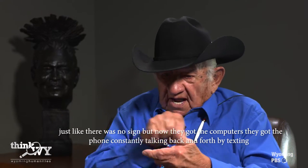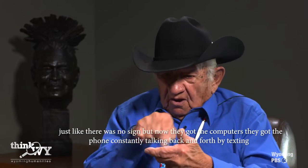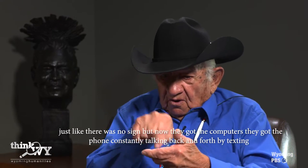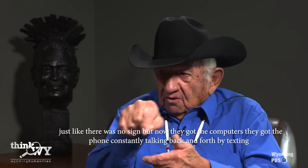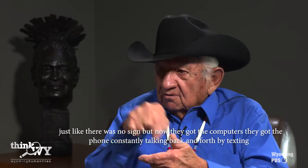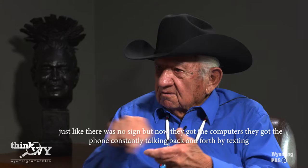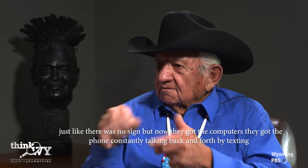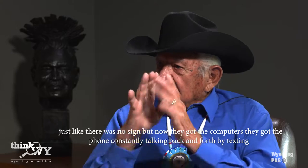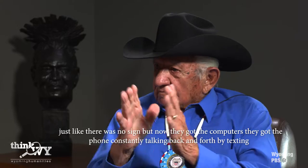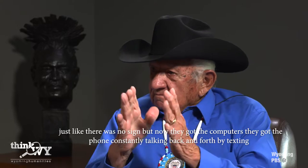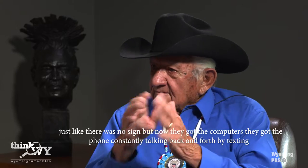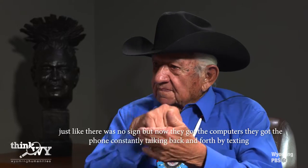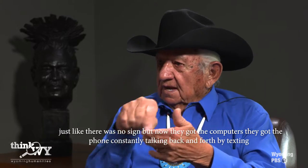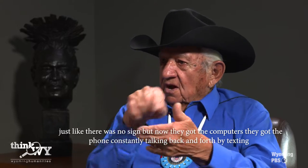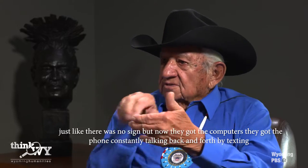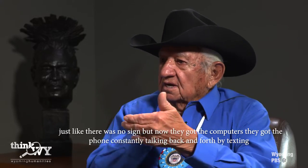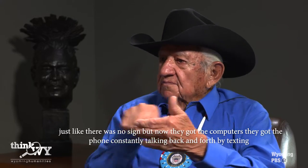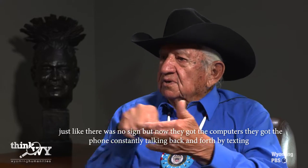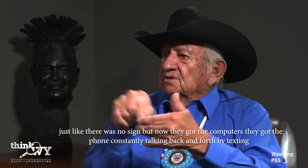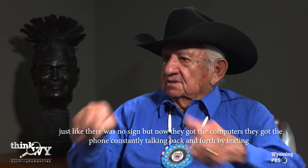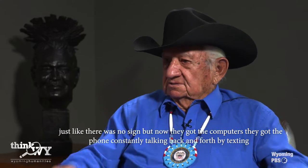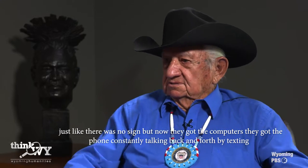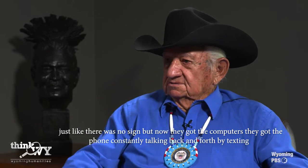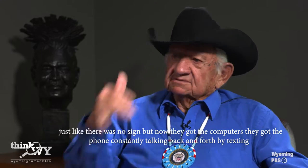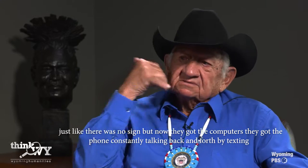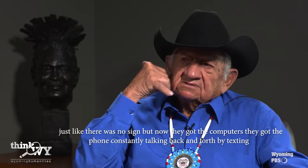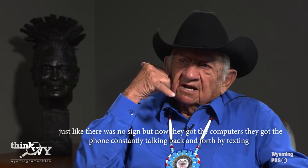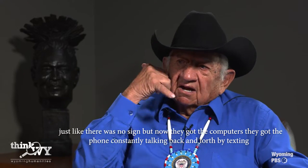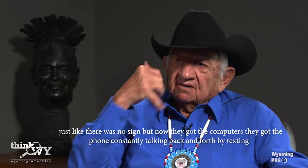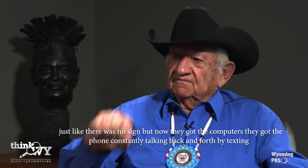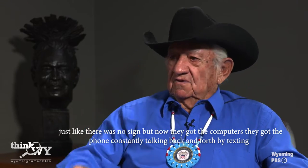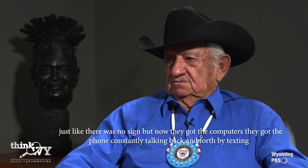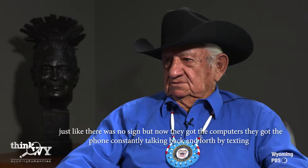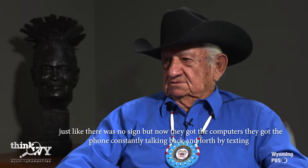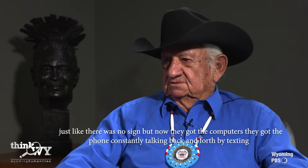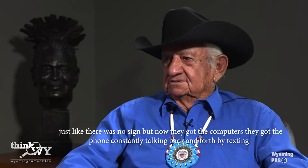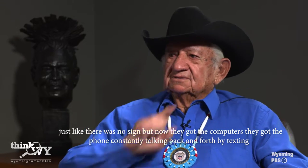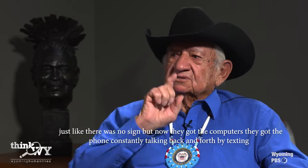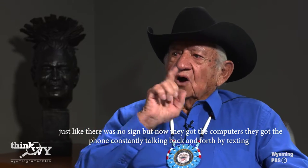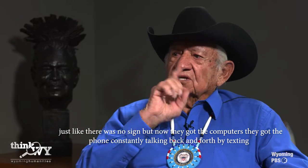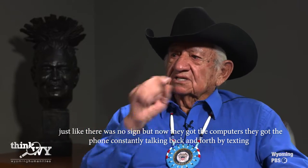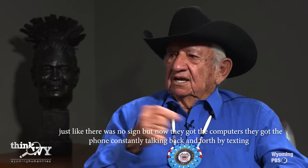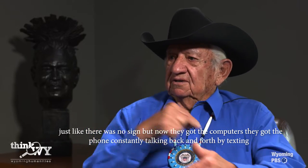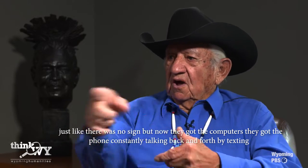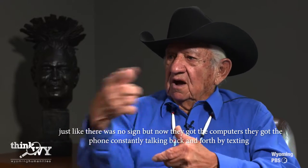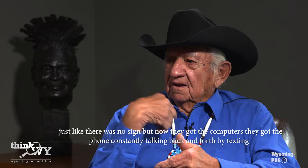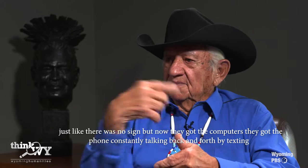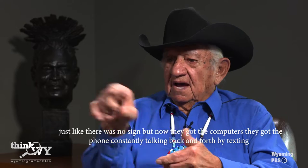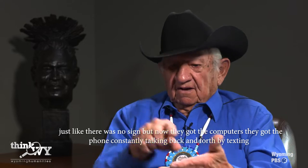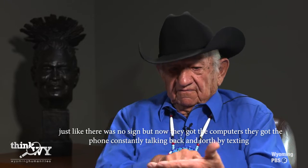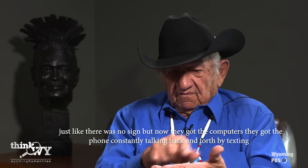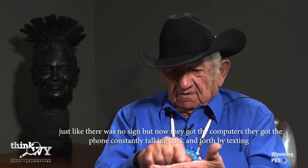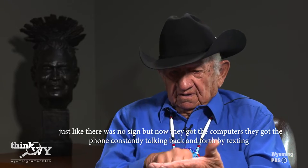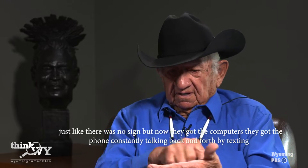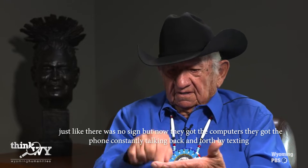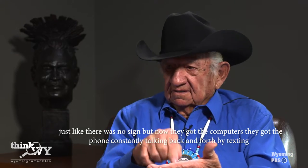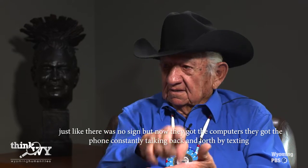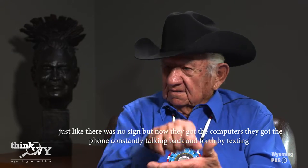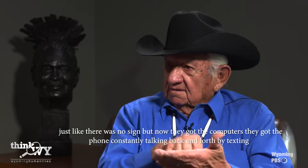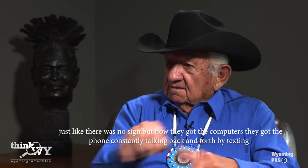now they got the computers, they got the phones, constantly talking back and forth